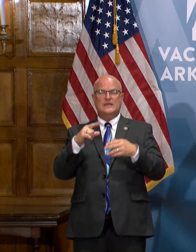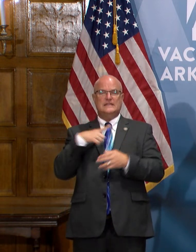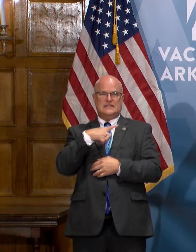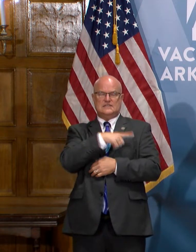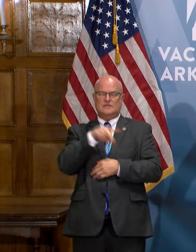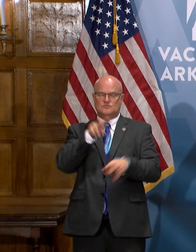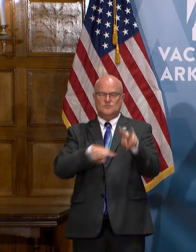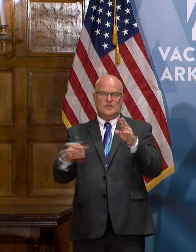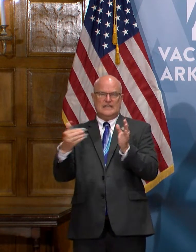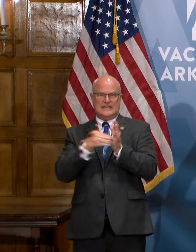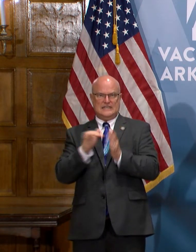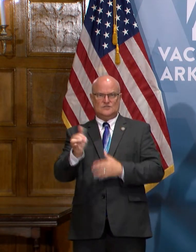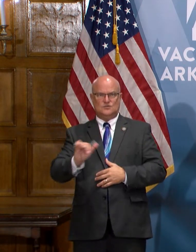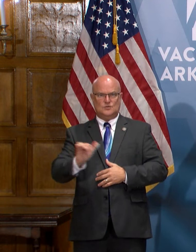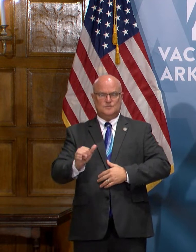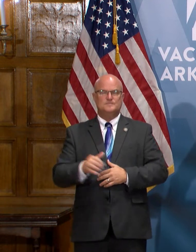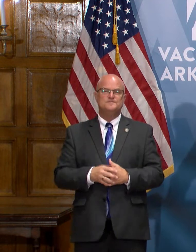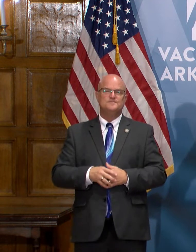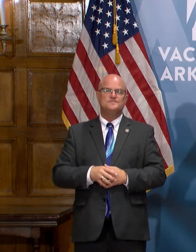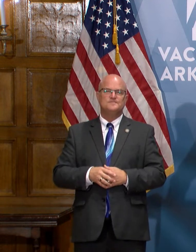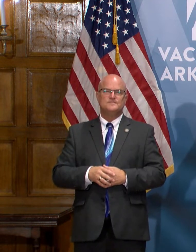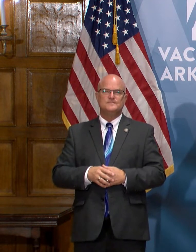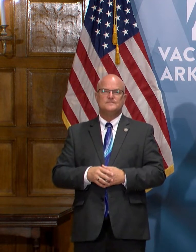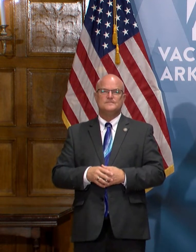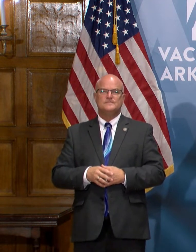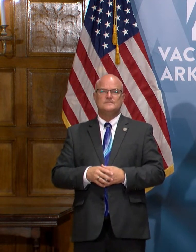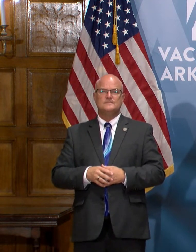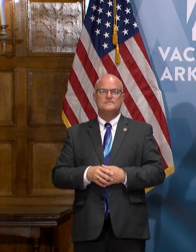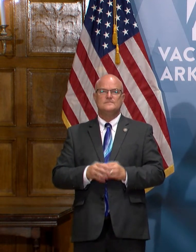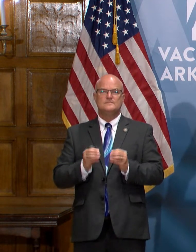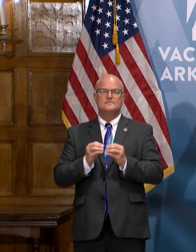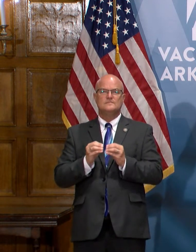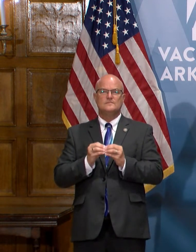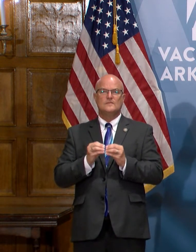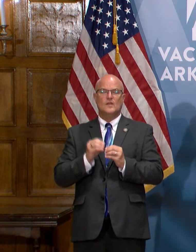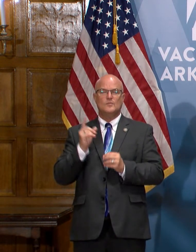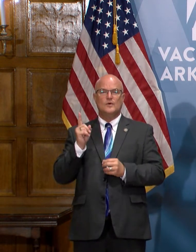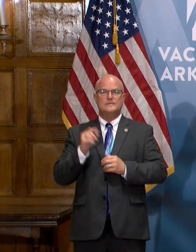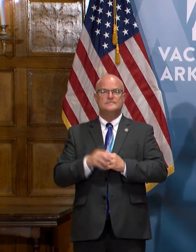Assembly will look at it more closely as well. Anything else?